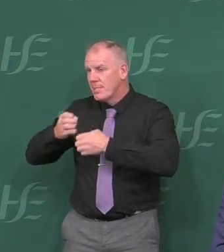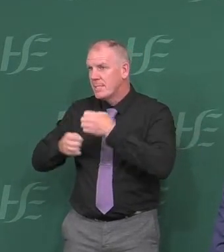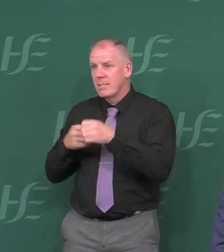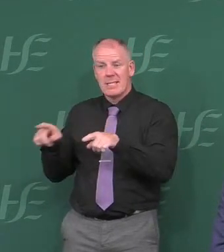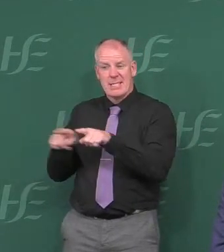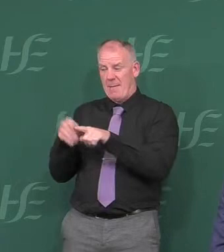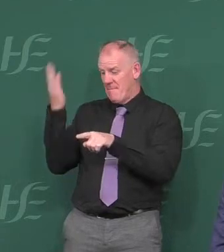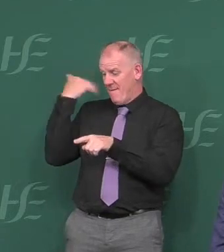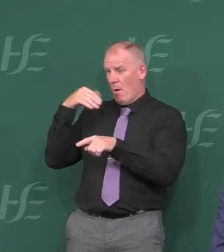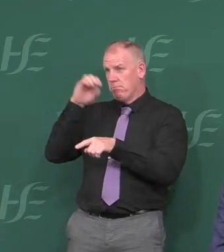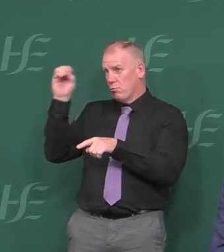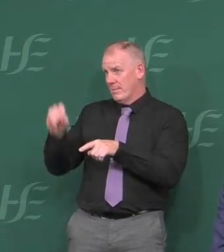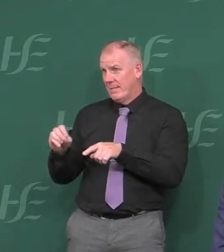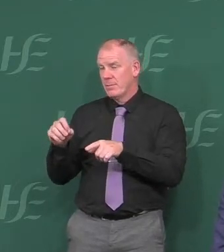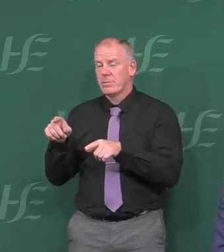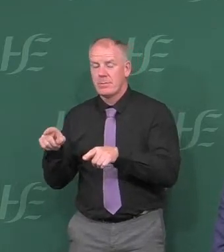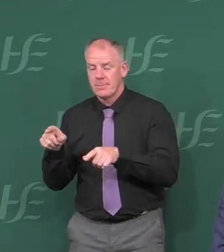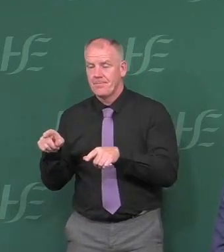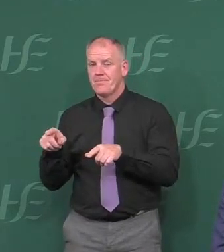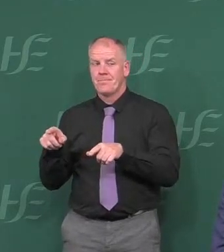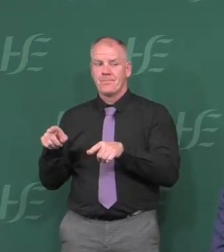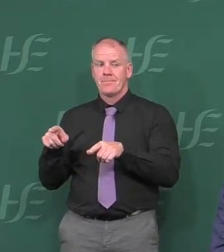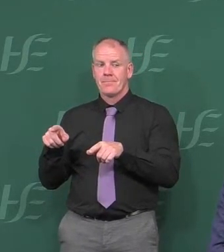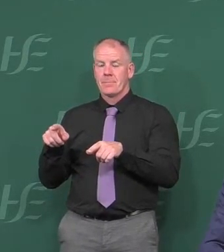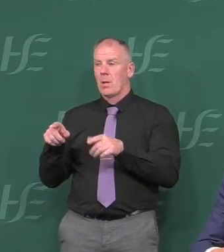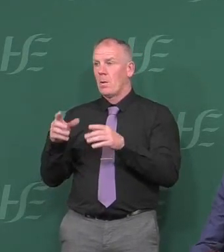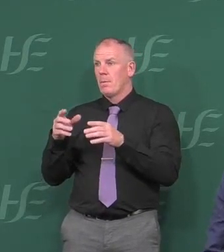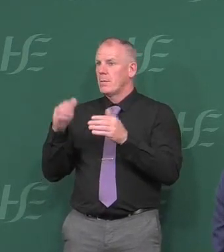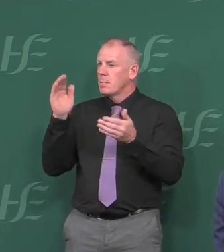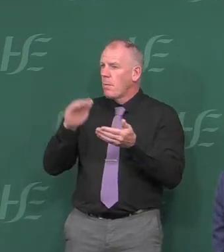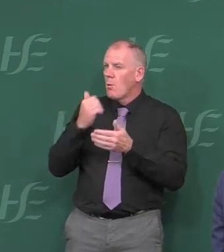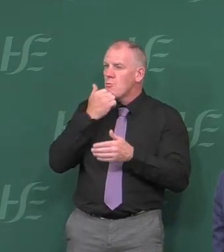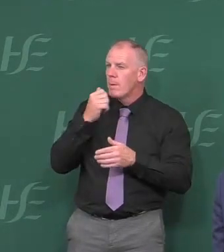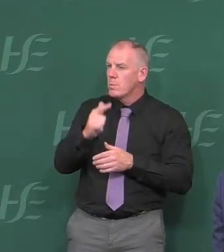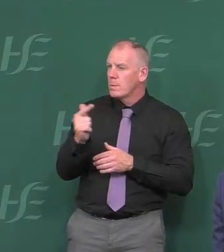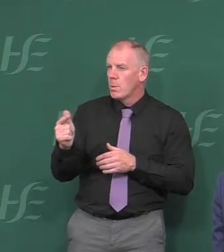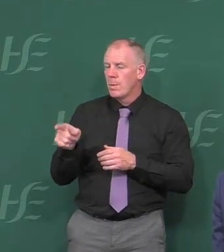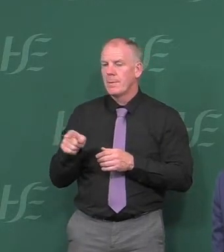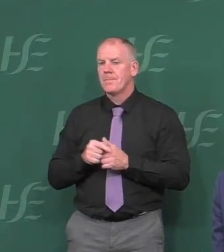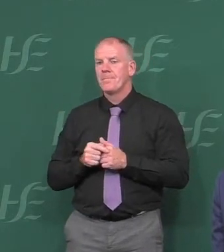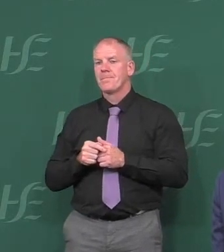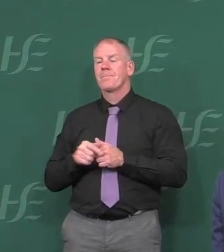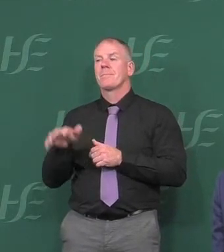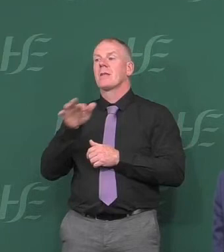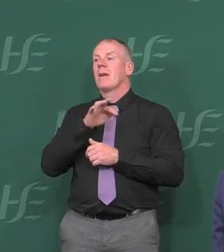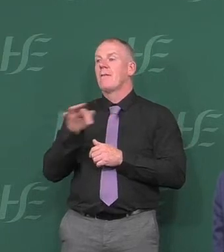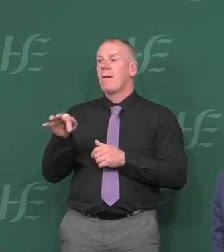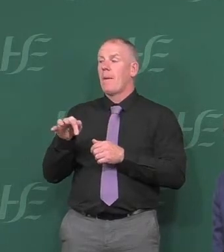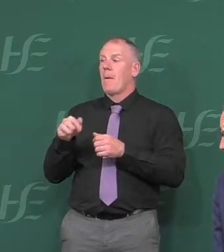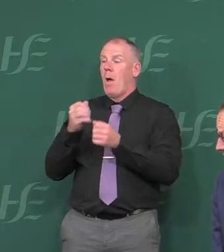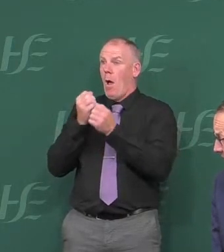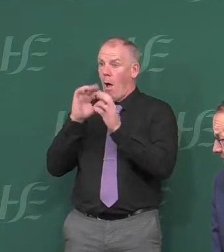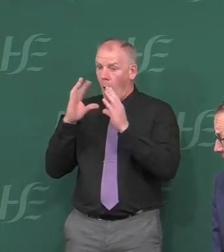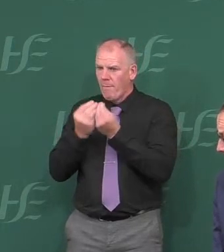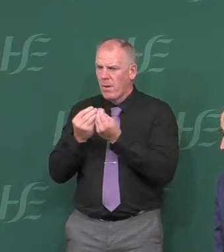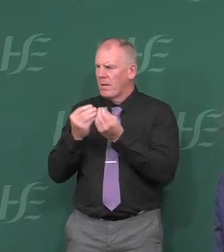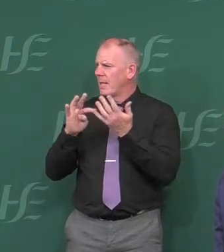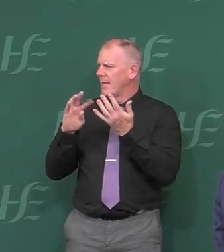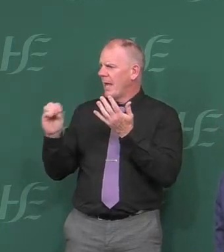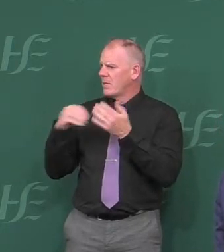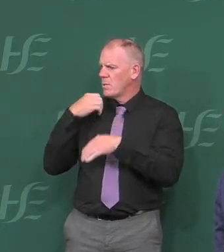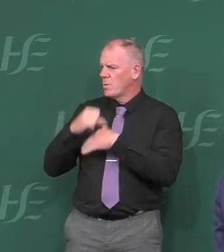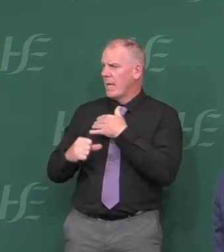surges in terms of patients in ITU, albeit at a smaller number, 22. And of the absolute number of, I think it's 90